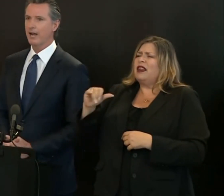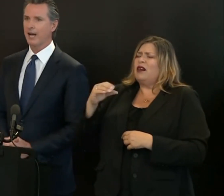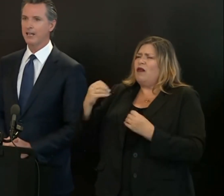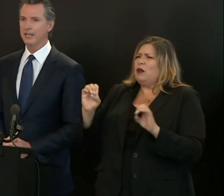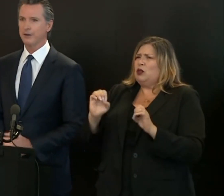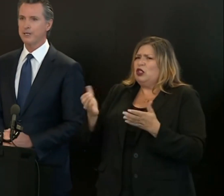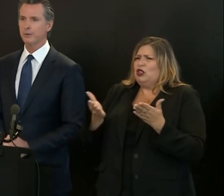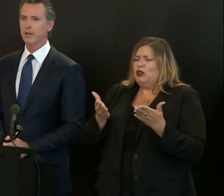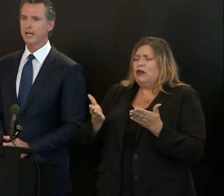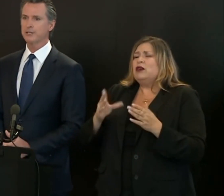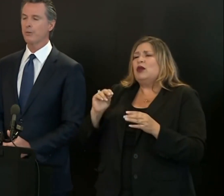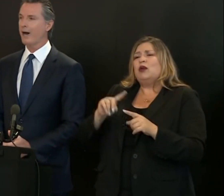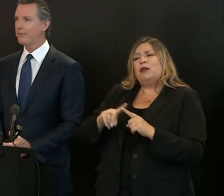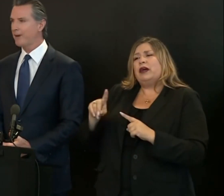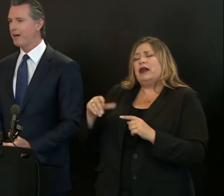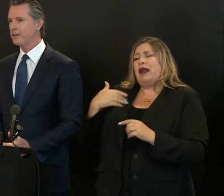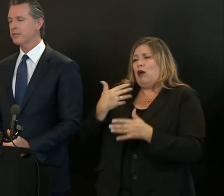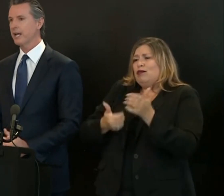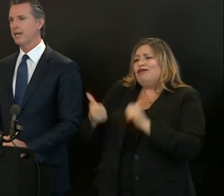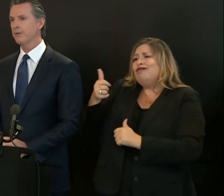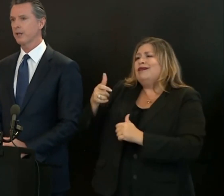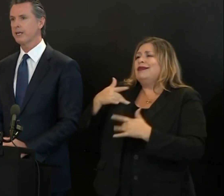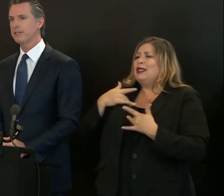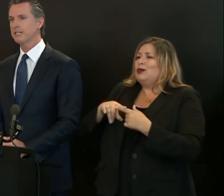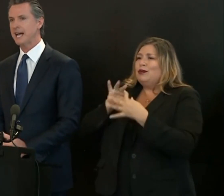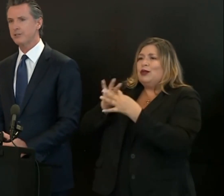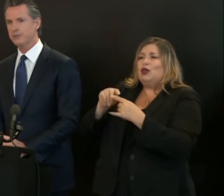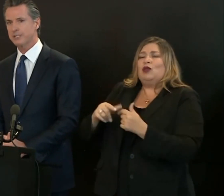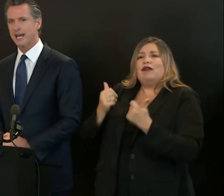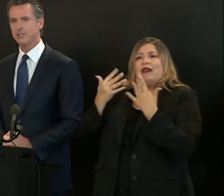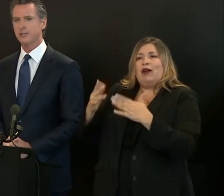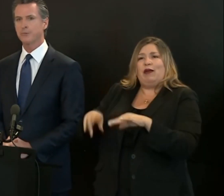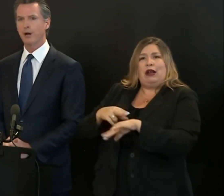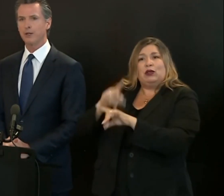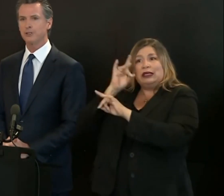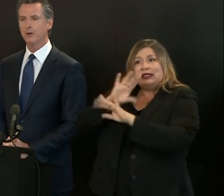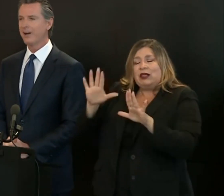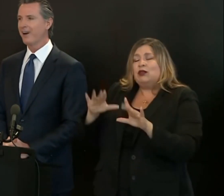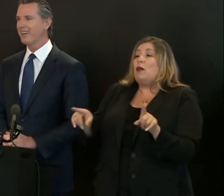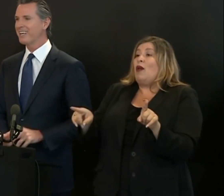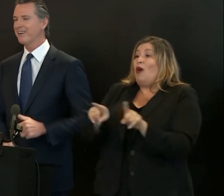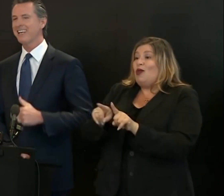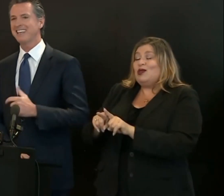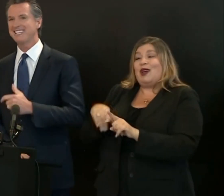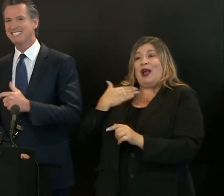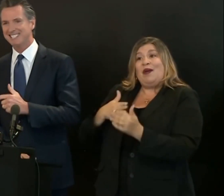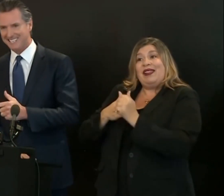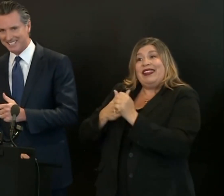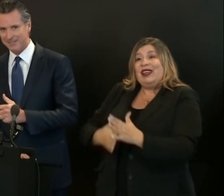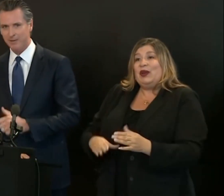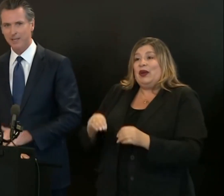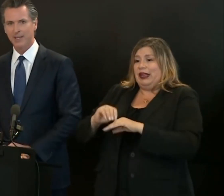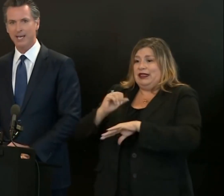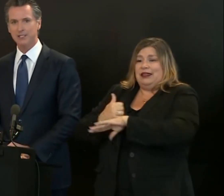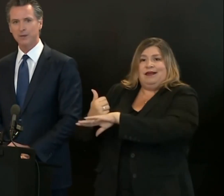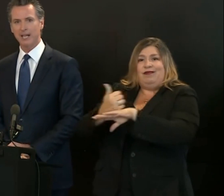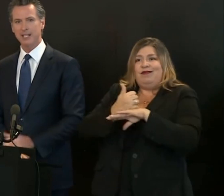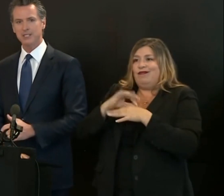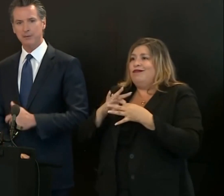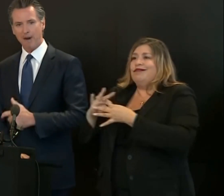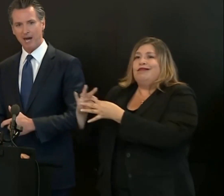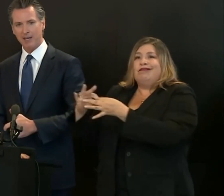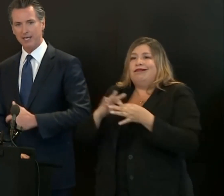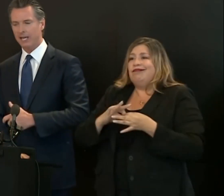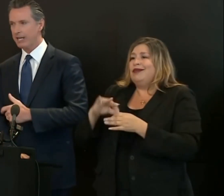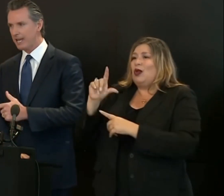our leader as it relates to wildfires and relating to natural disasters, but also our leader in logistics as it